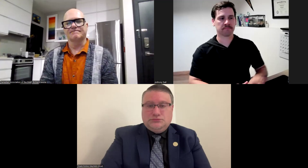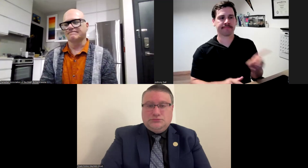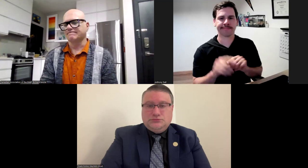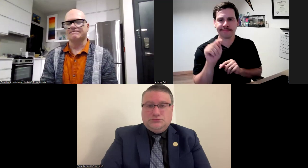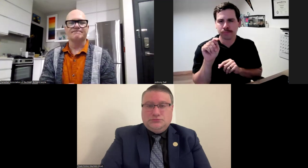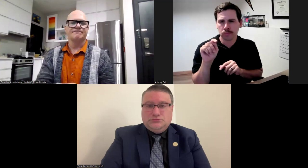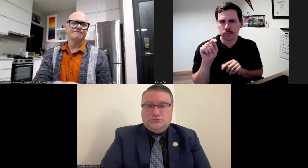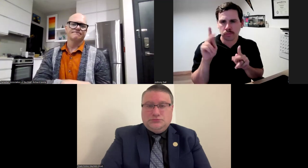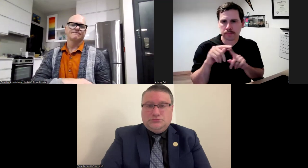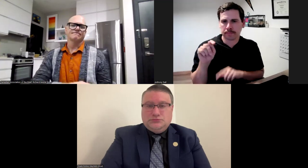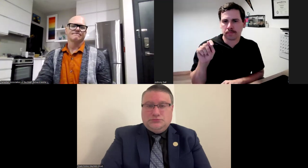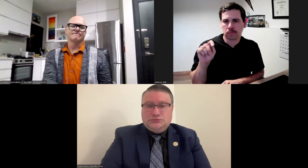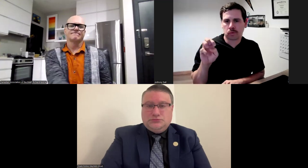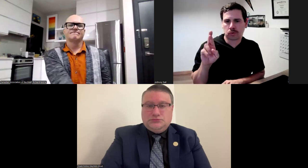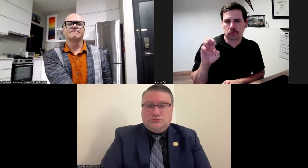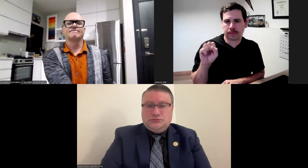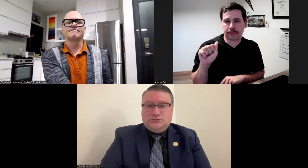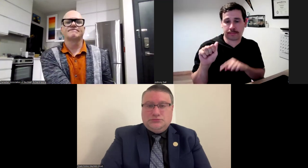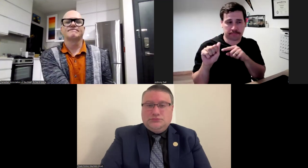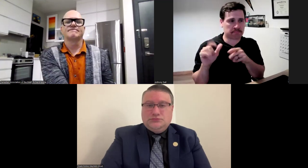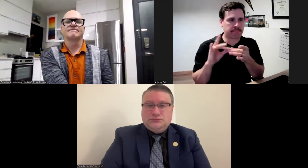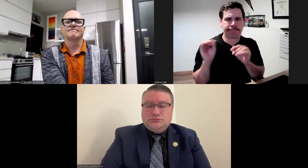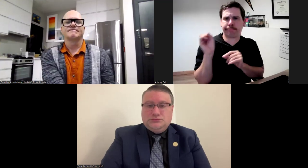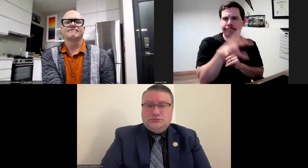always get to see exercised, but that could be there.